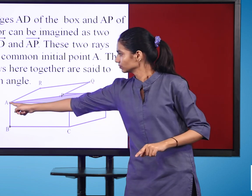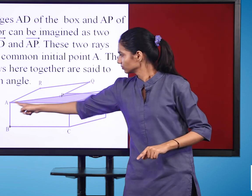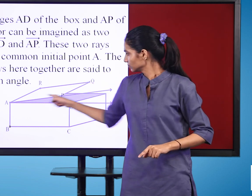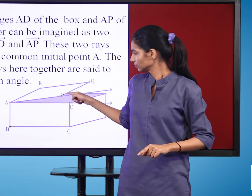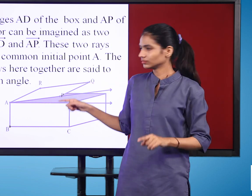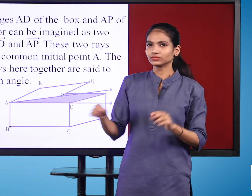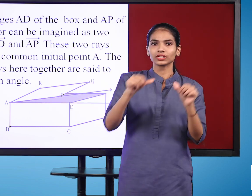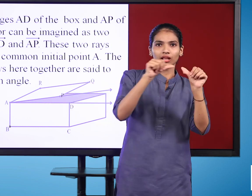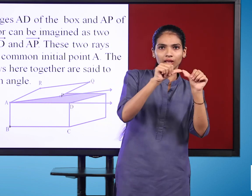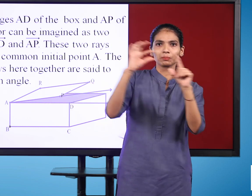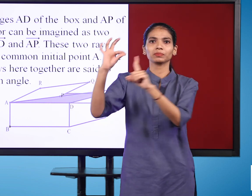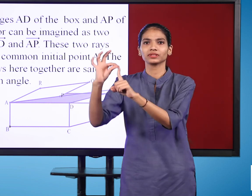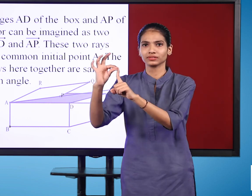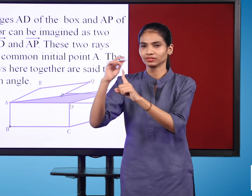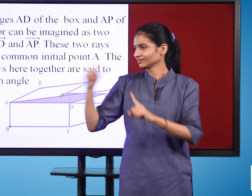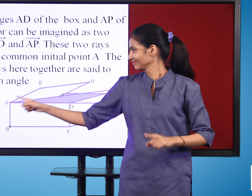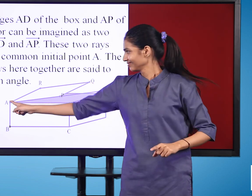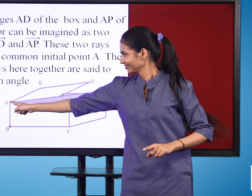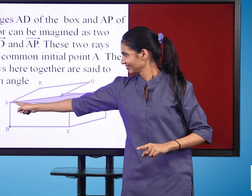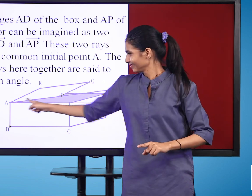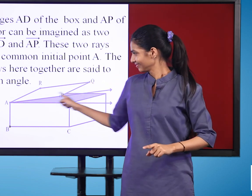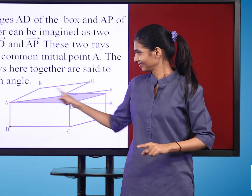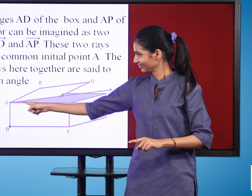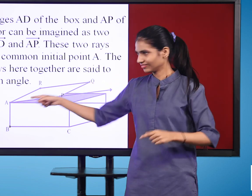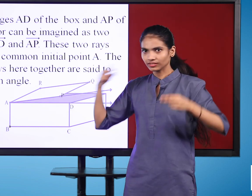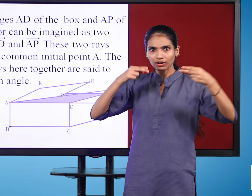can be imagined as two rays, AD and AP.